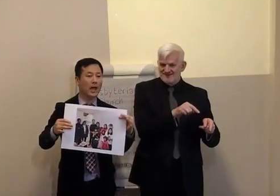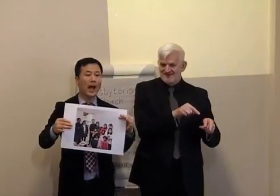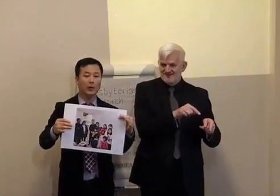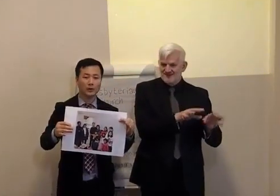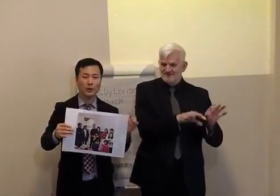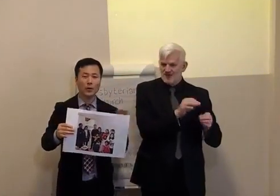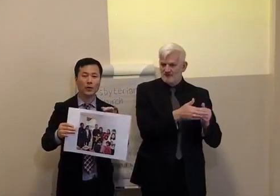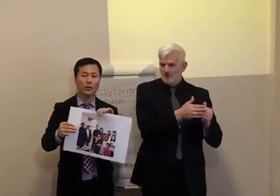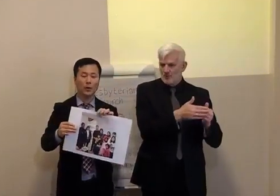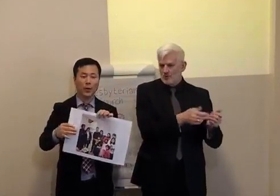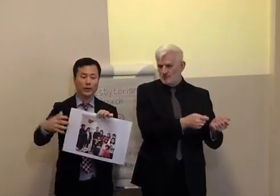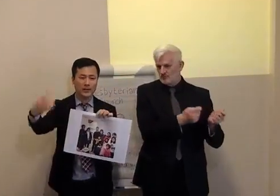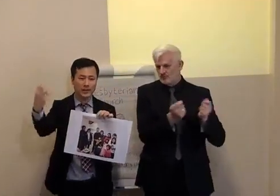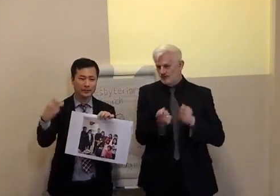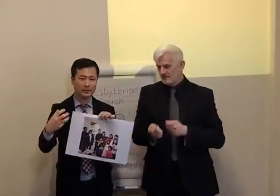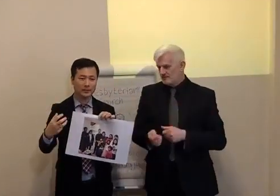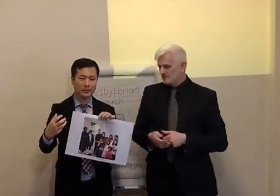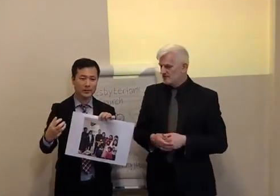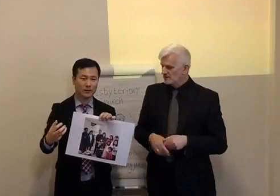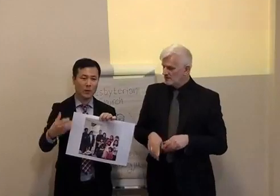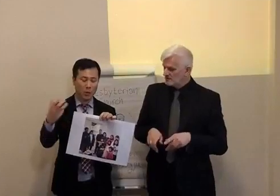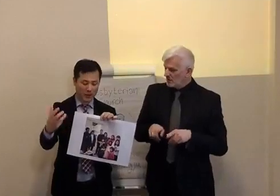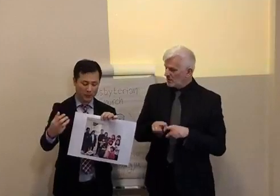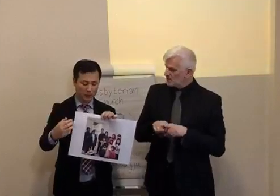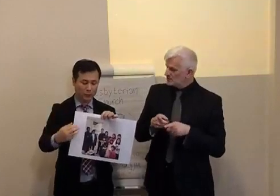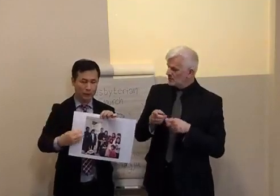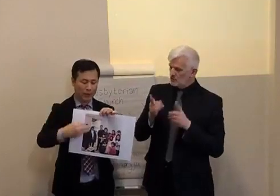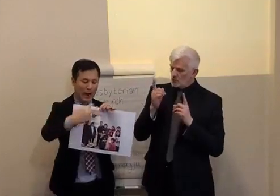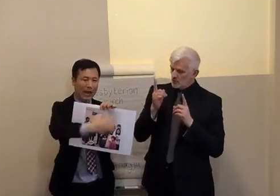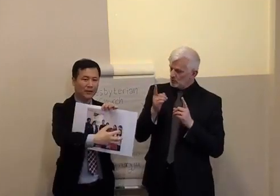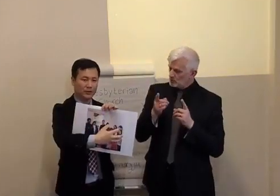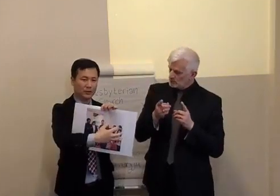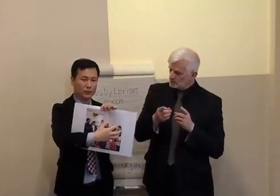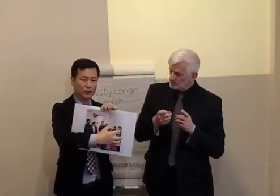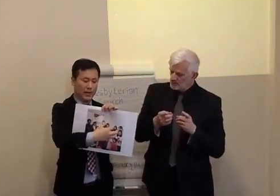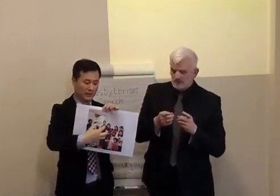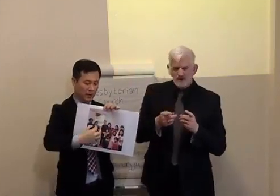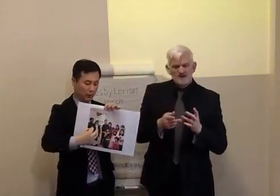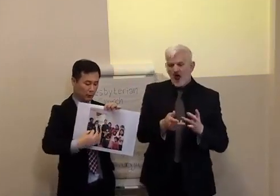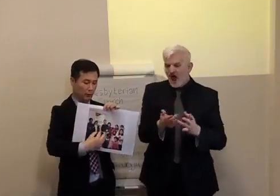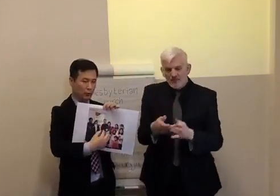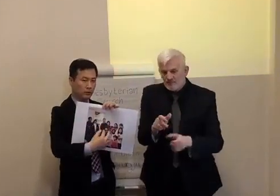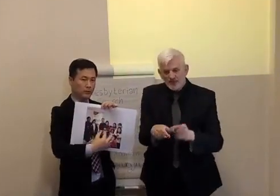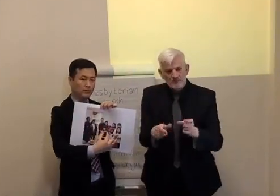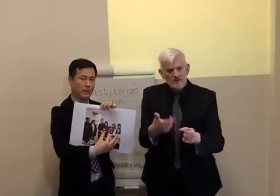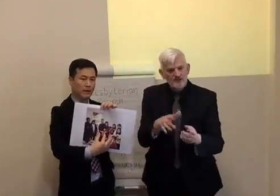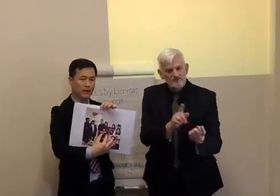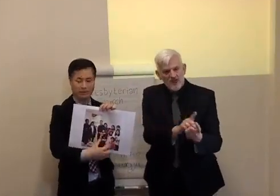And also, the Lord give more people through others whom I met through Bangladeshi